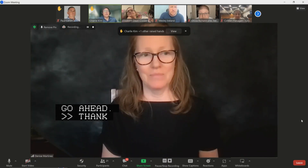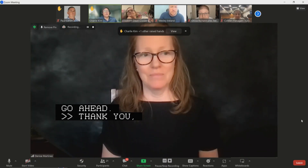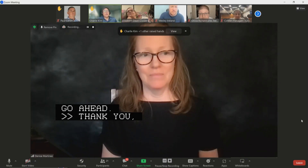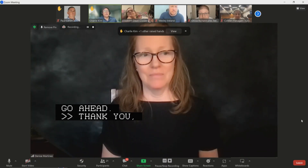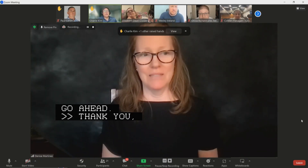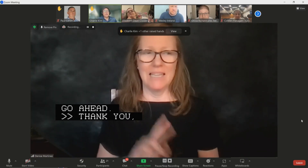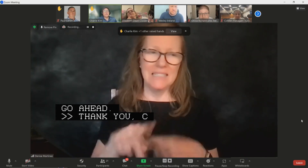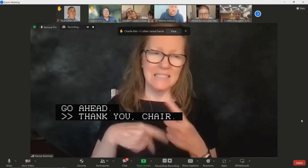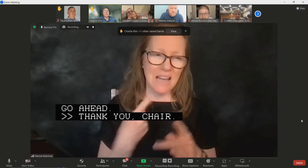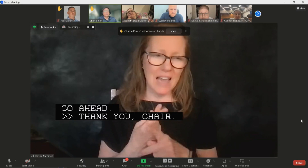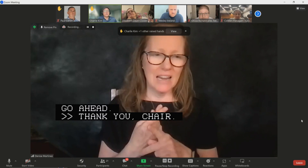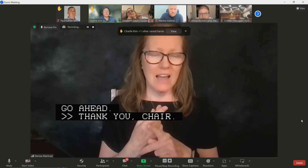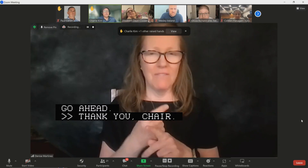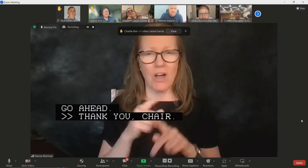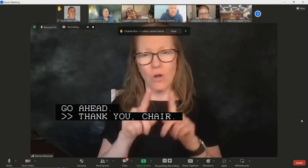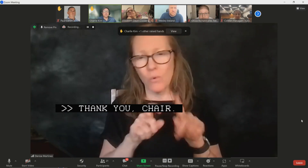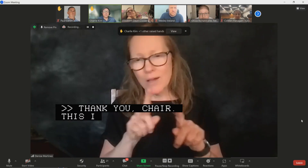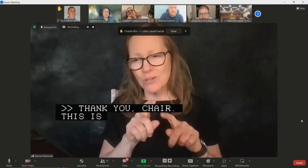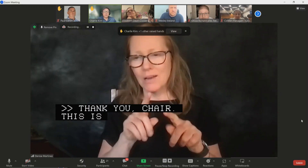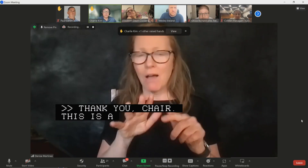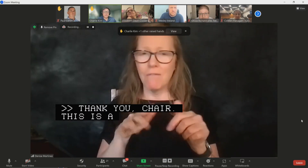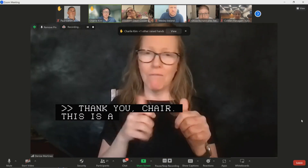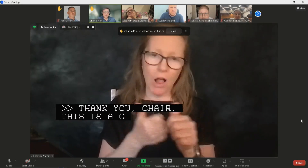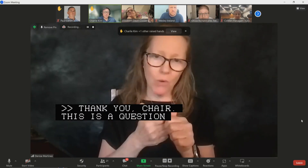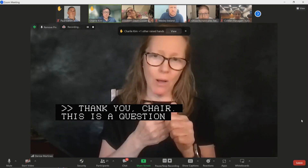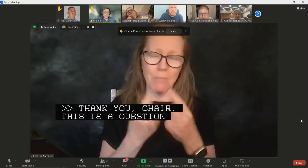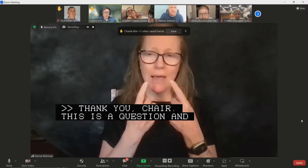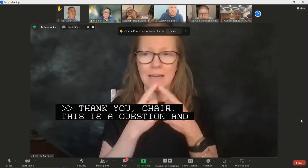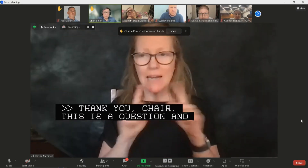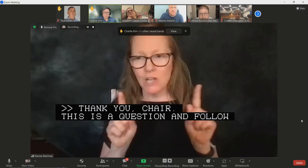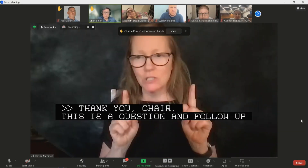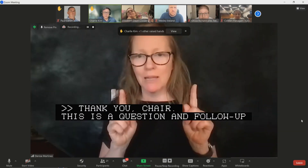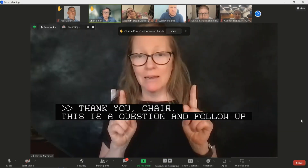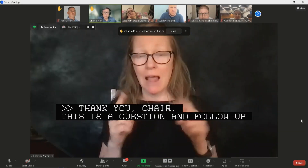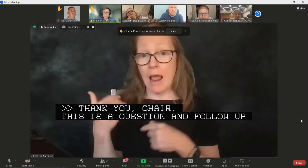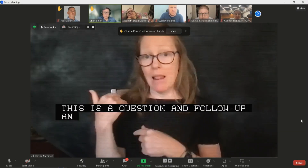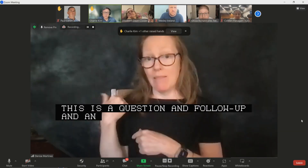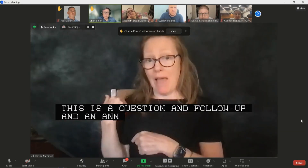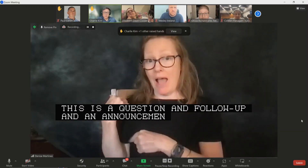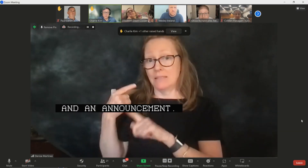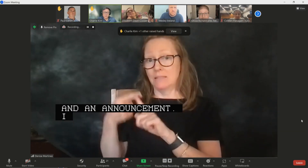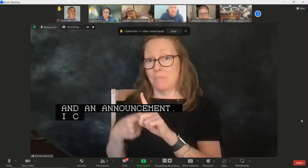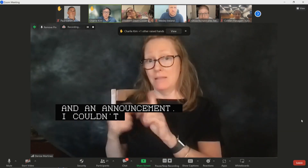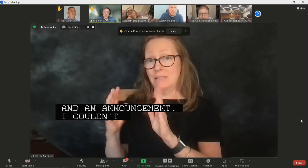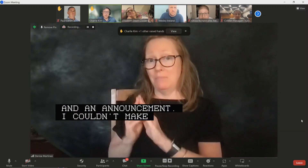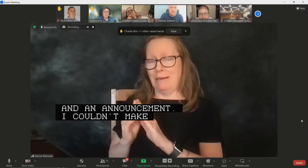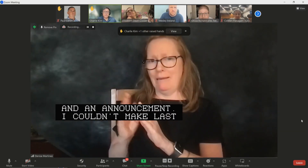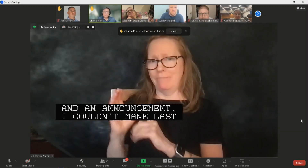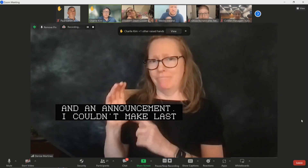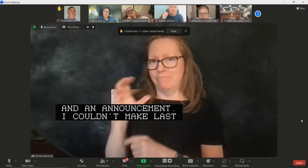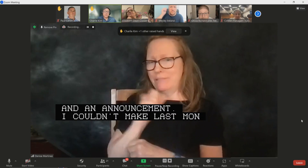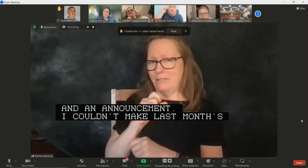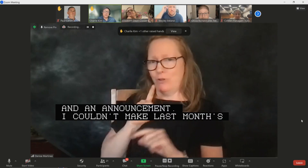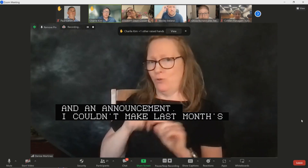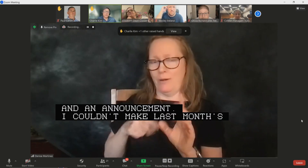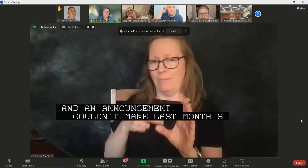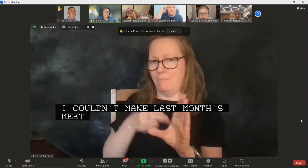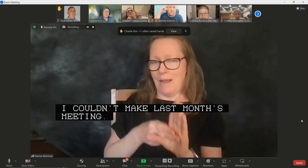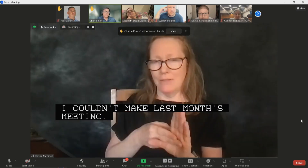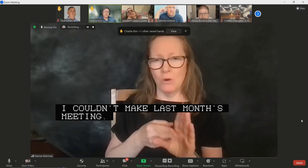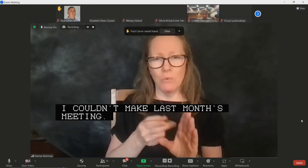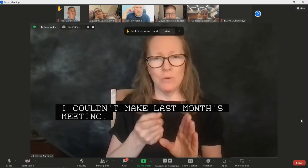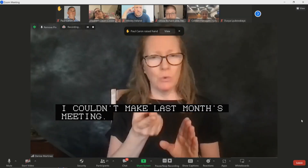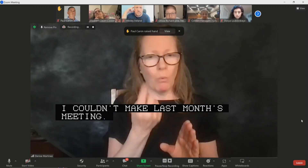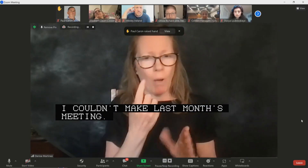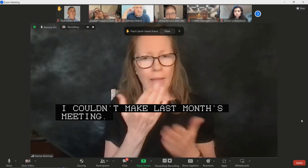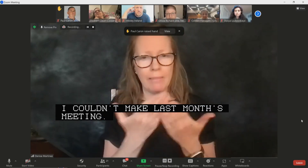follow-up and an announcement. Because I couldn't make last month's meeting, there was one piece that I wanted to